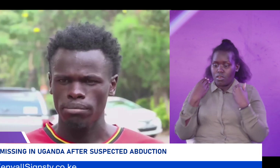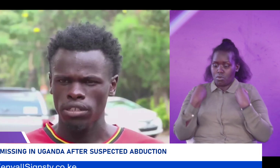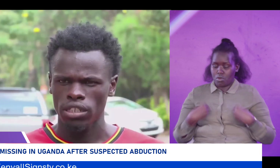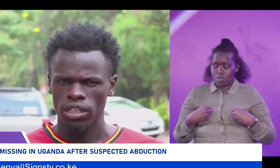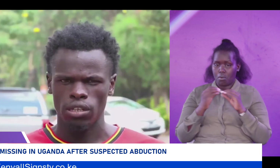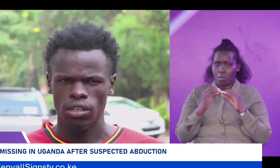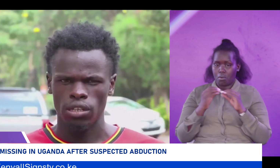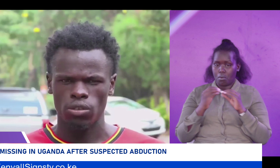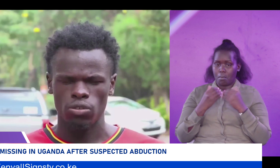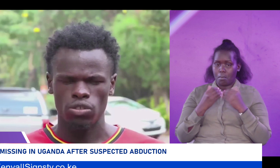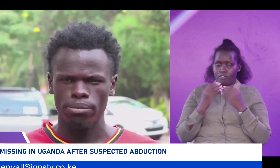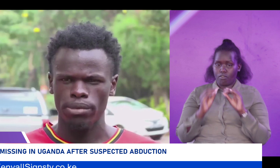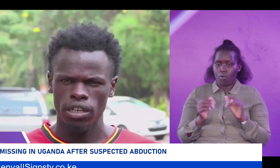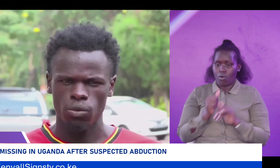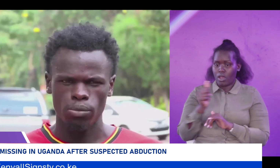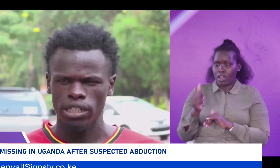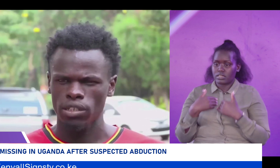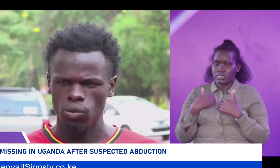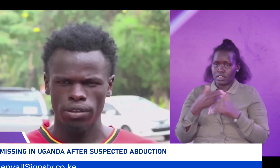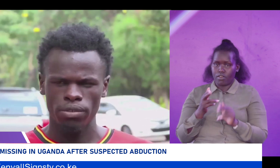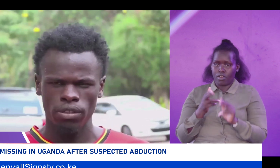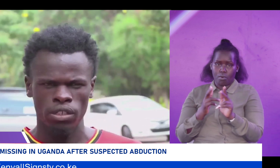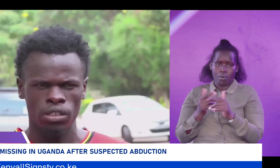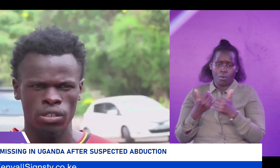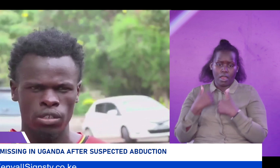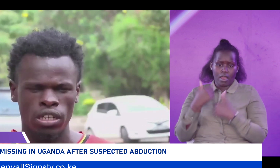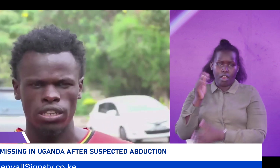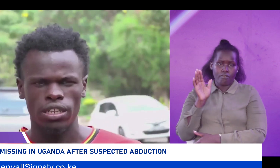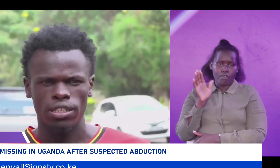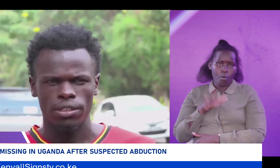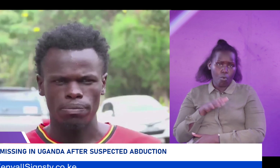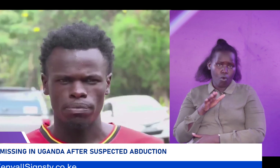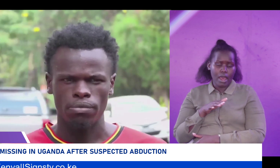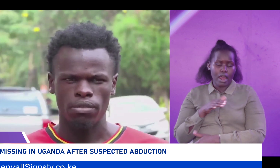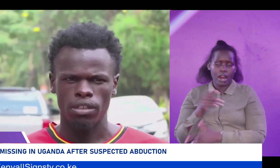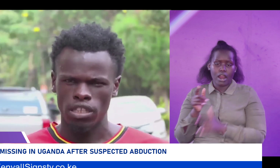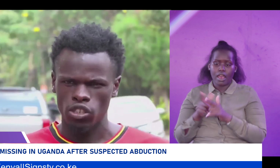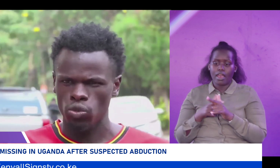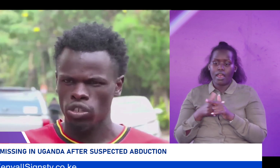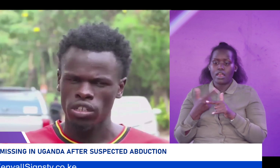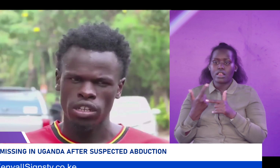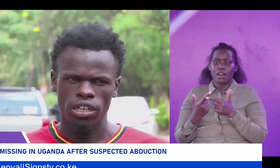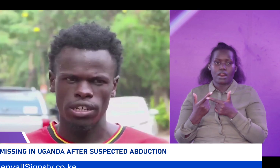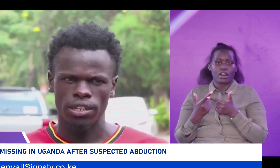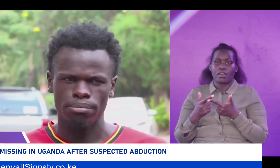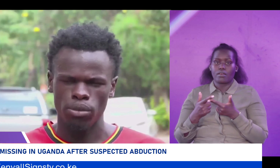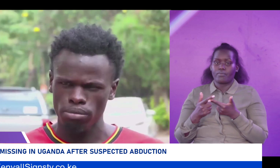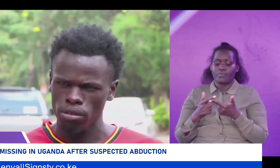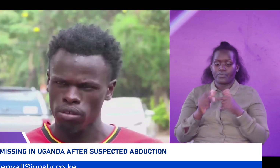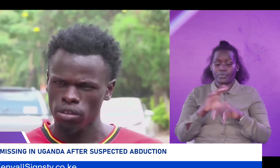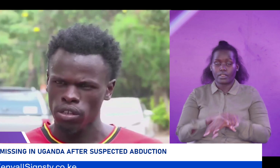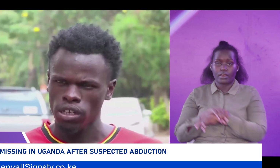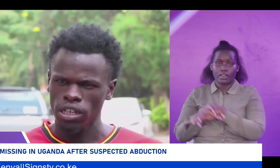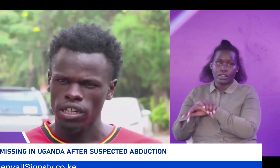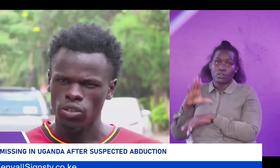armed, and there was a woman, one, and then they took Bob and